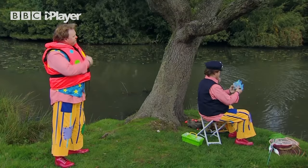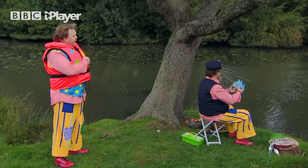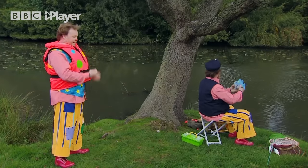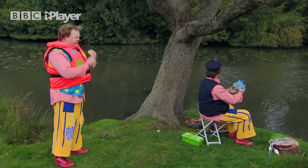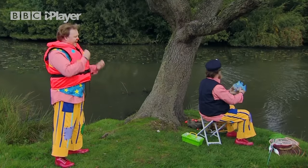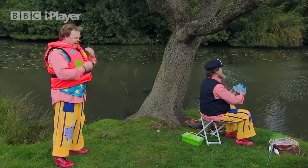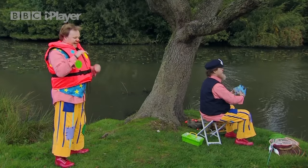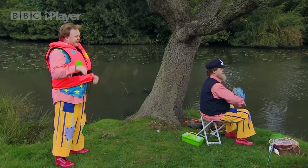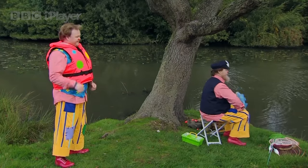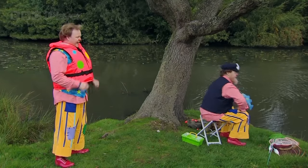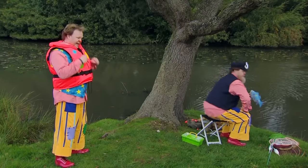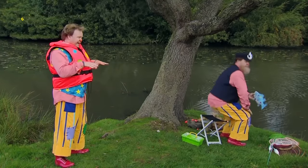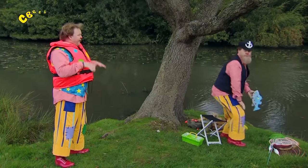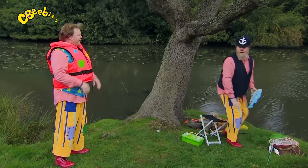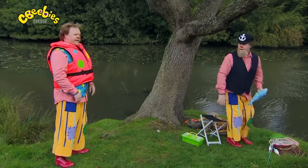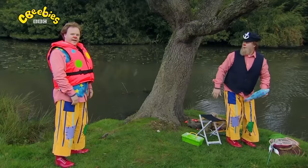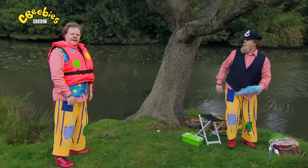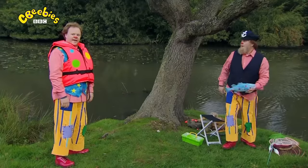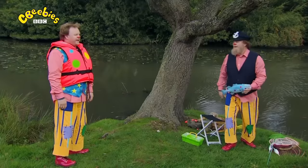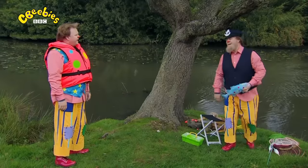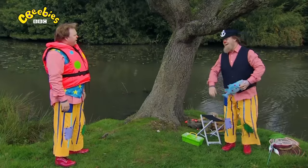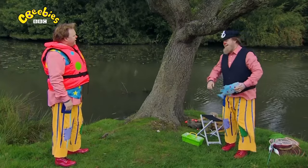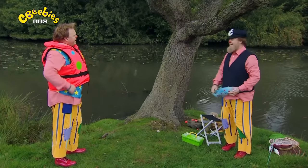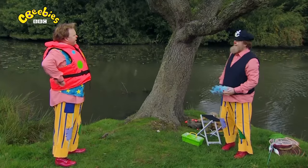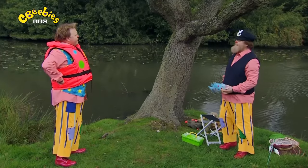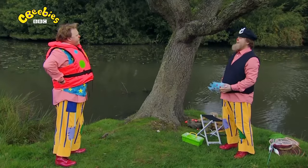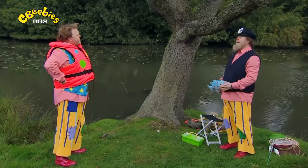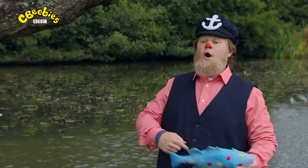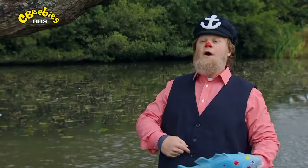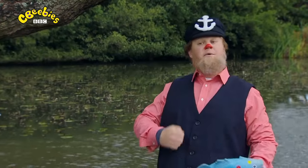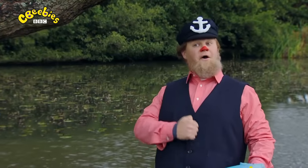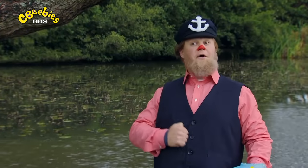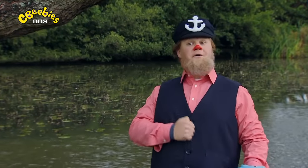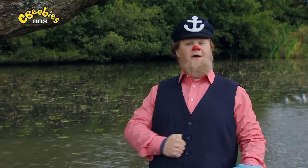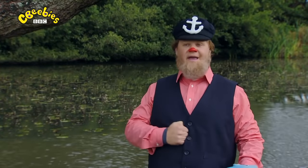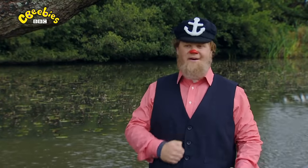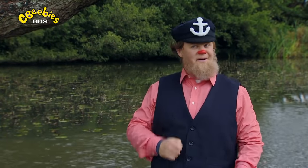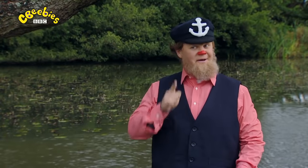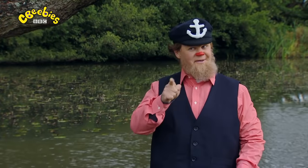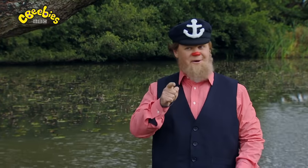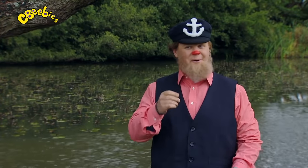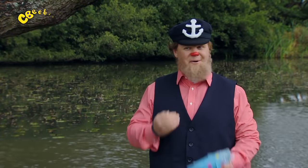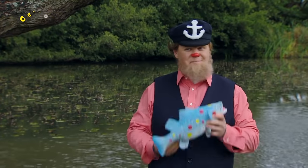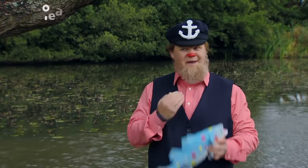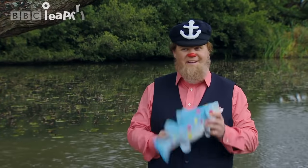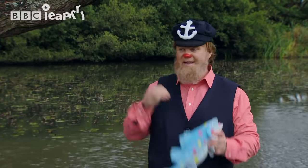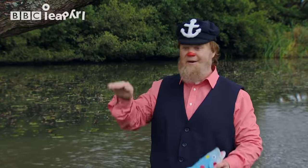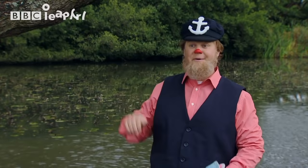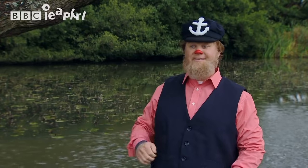my picnic has nearly gone oh i was hungry your picnic was